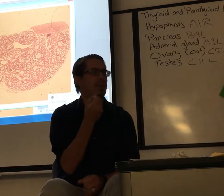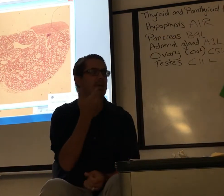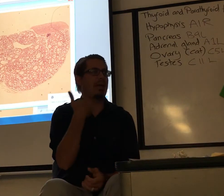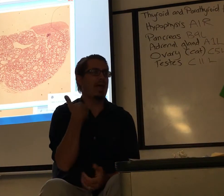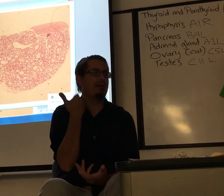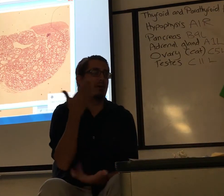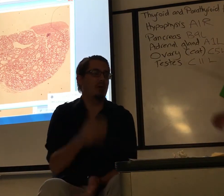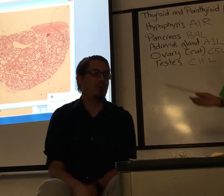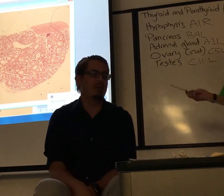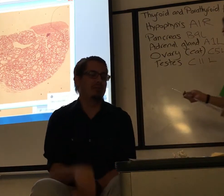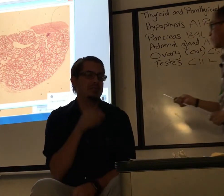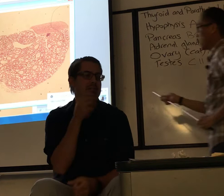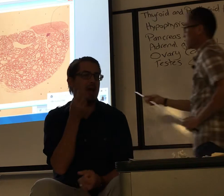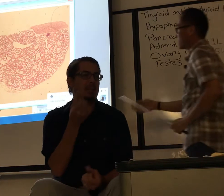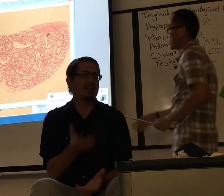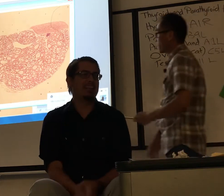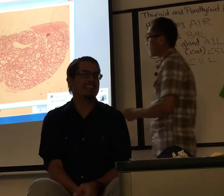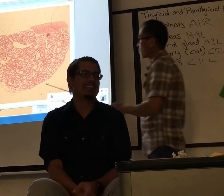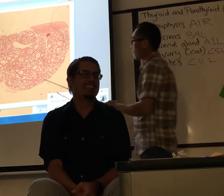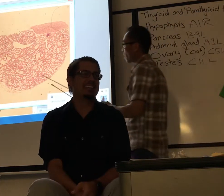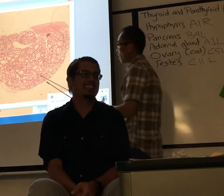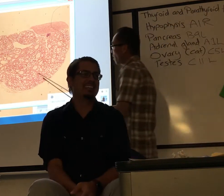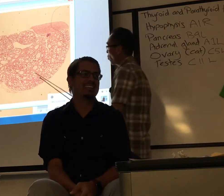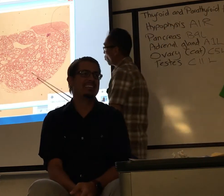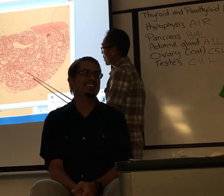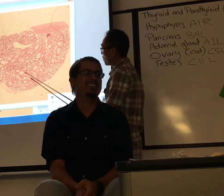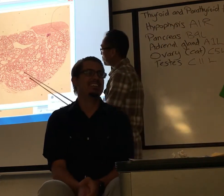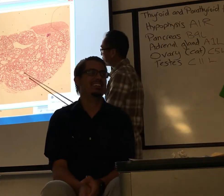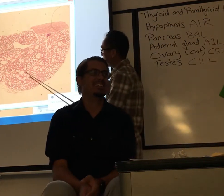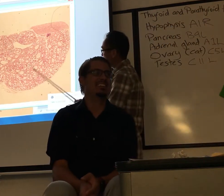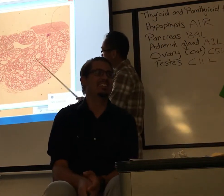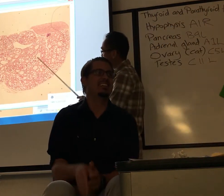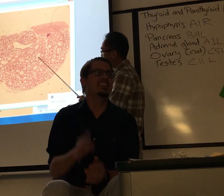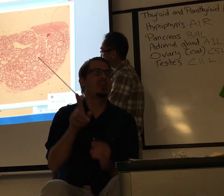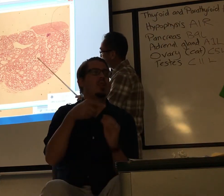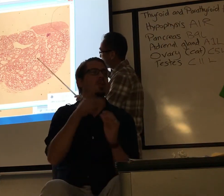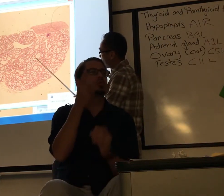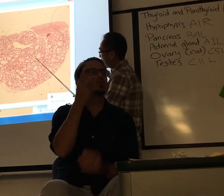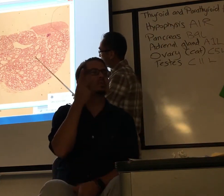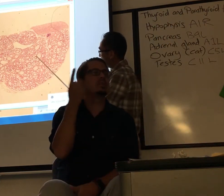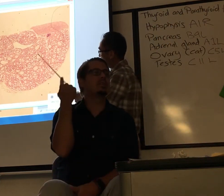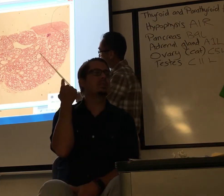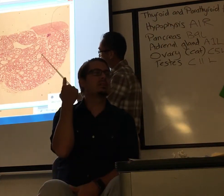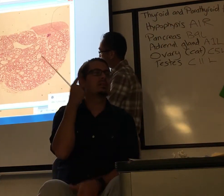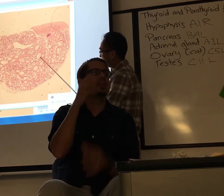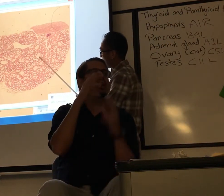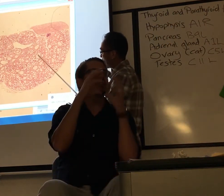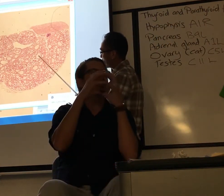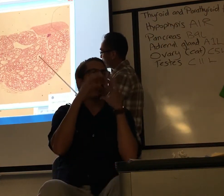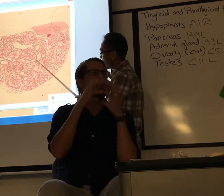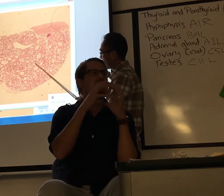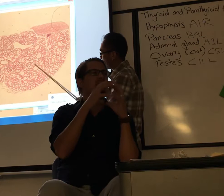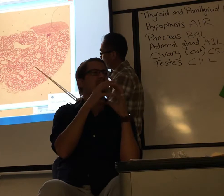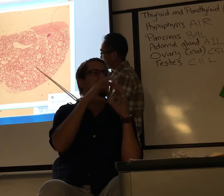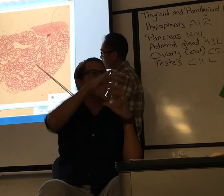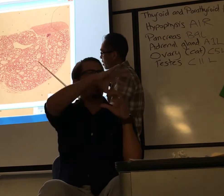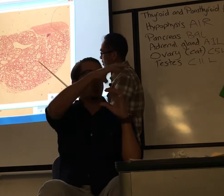But anyways, whenever you see like cells that surround something, this